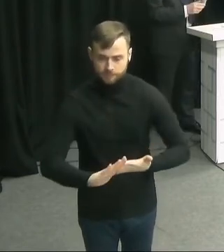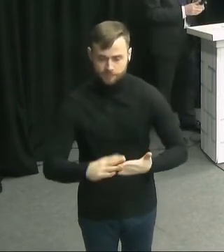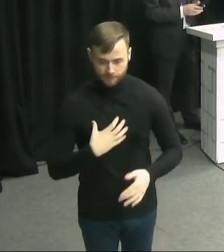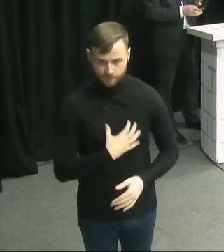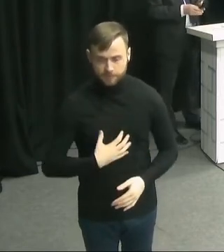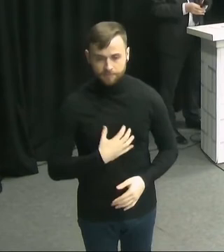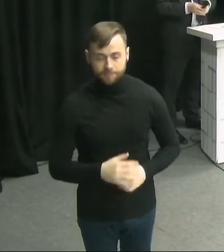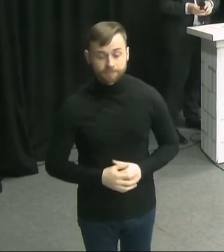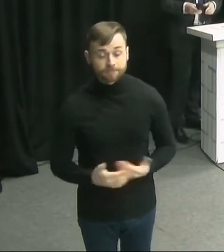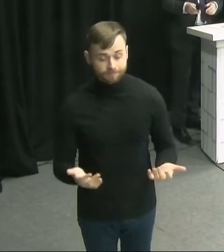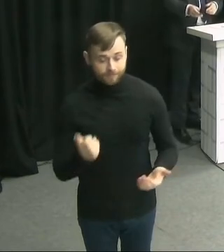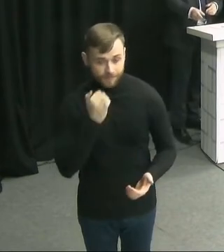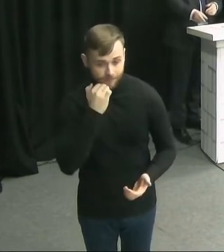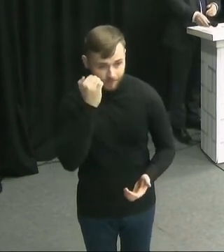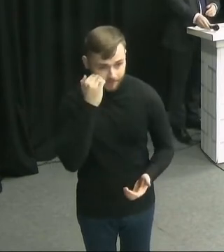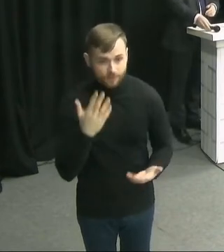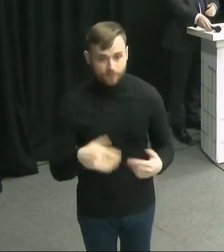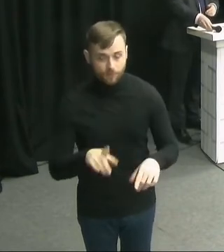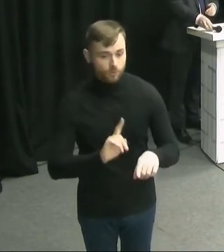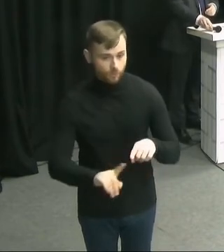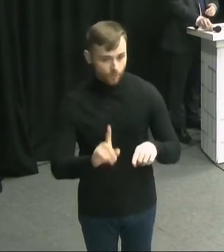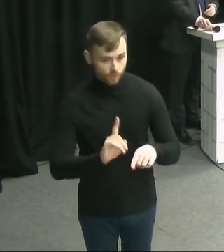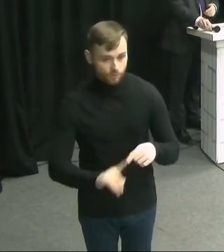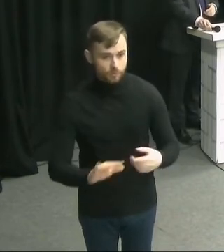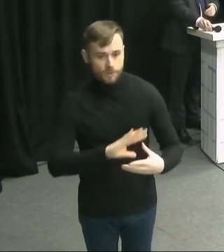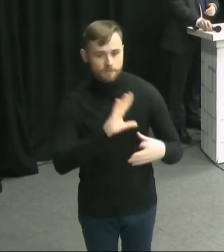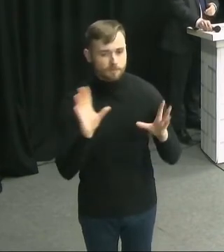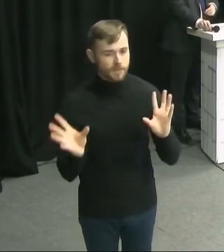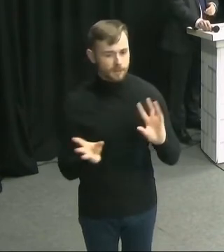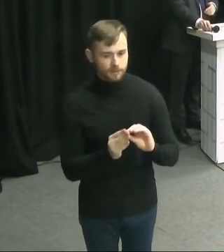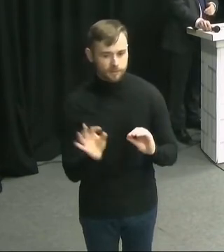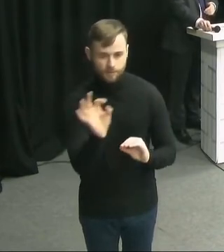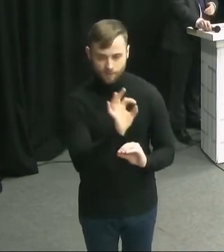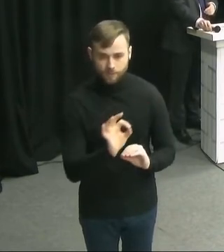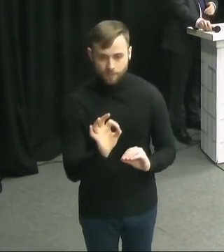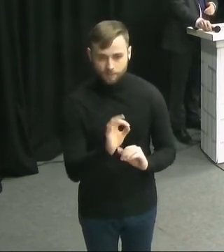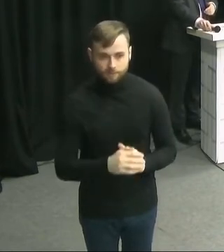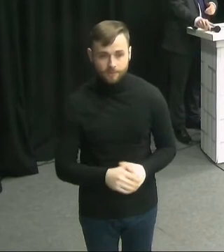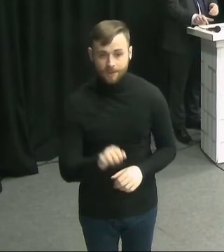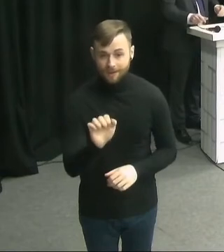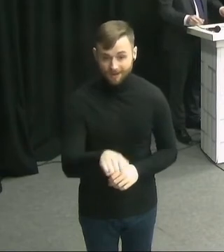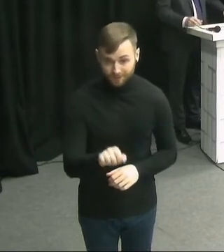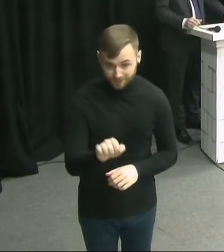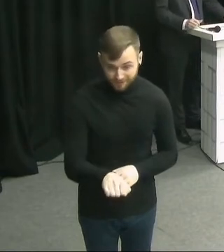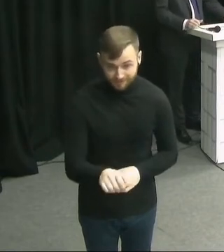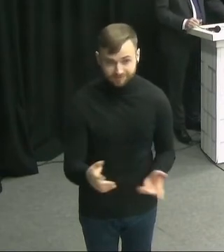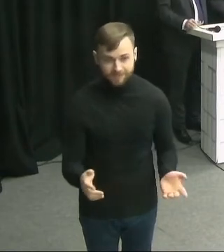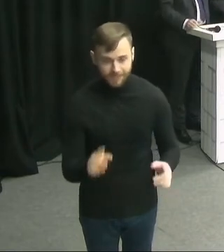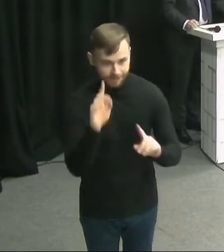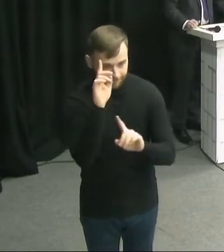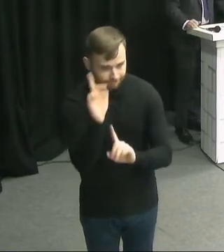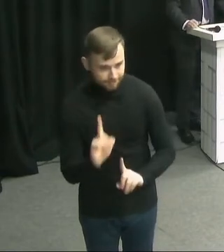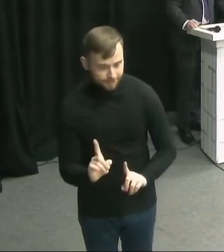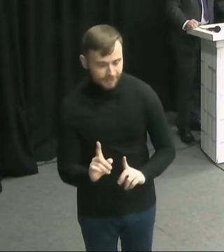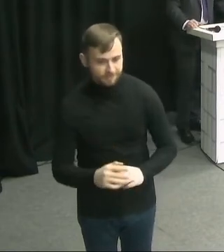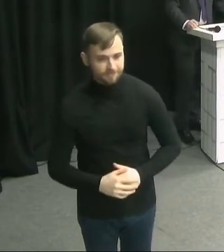Netikėta. As you've noticed, we already established that peer is important in the relationships. Jo klausimo. Now